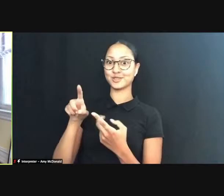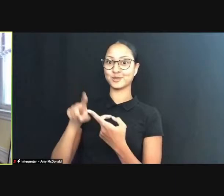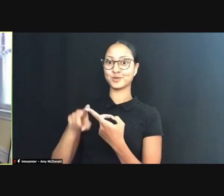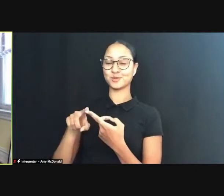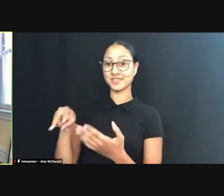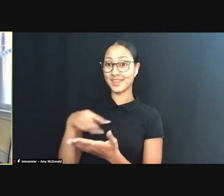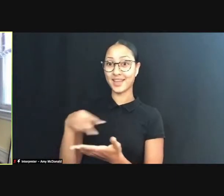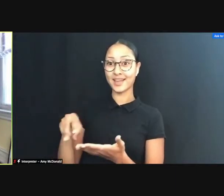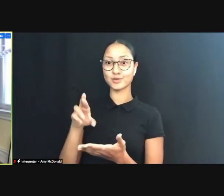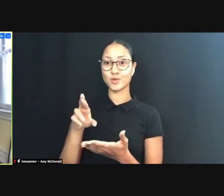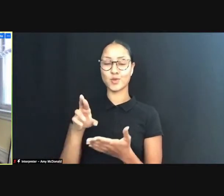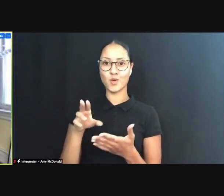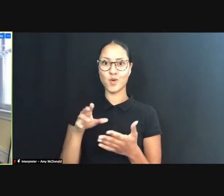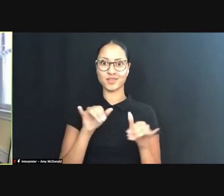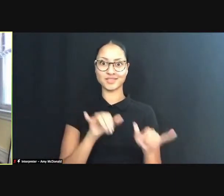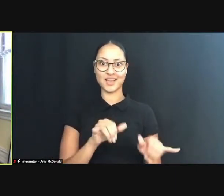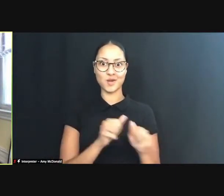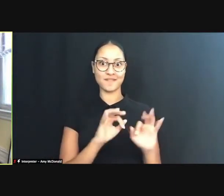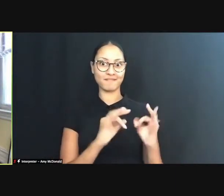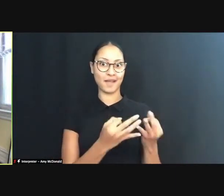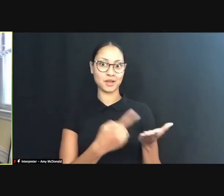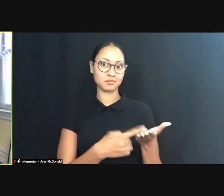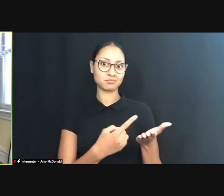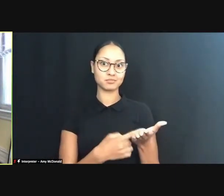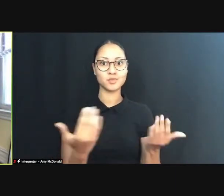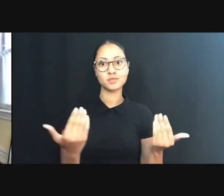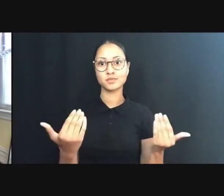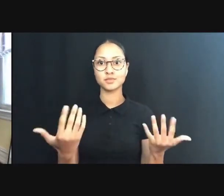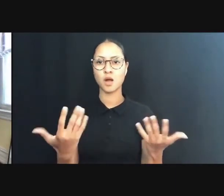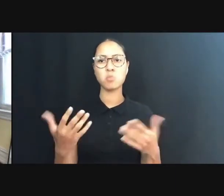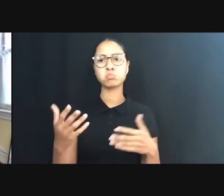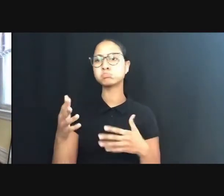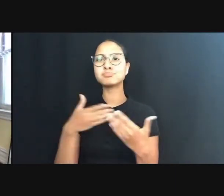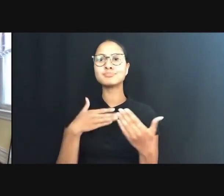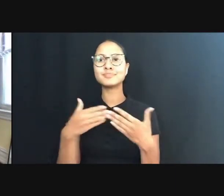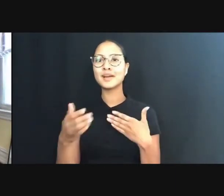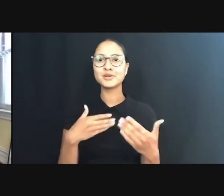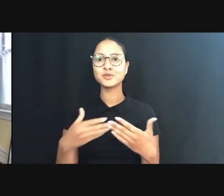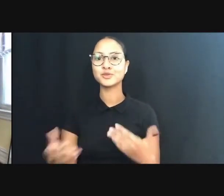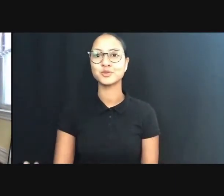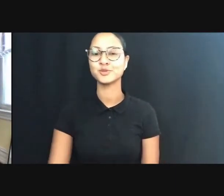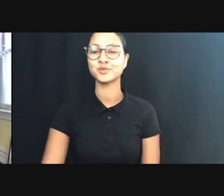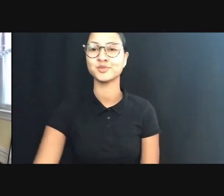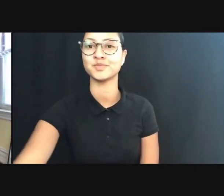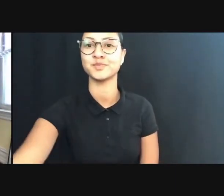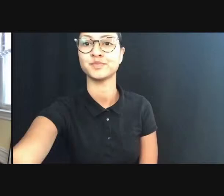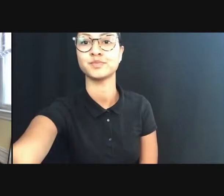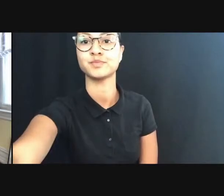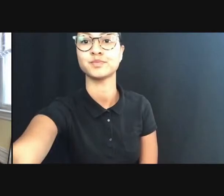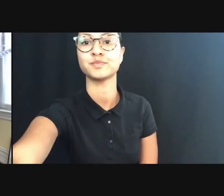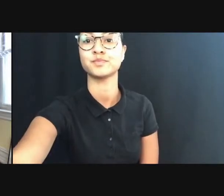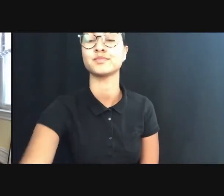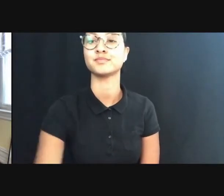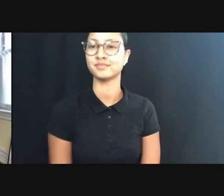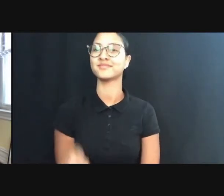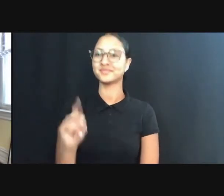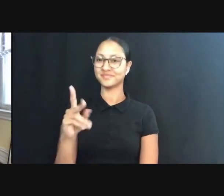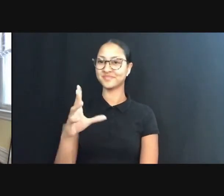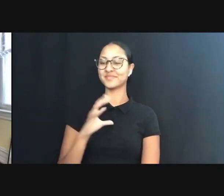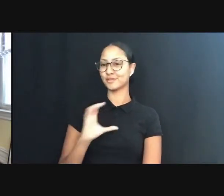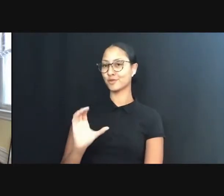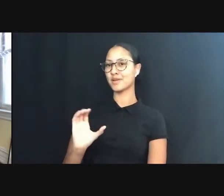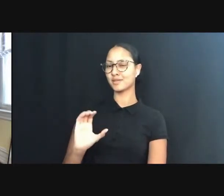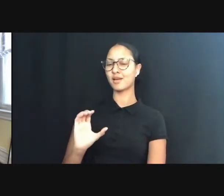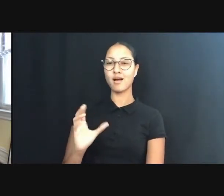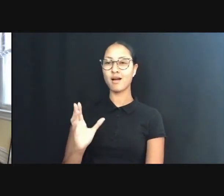Whatever. It's all a part of the same thing. I think, like, okay, so let's stay with family and how family took